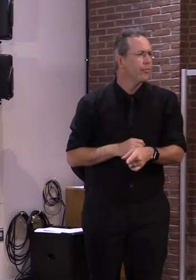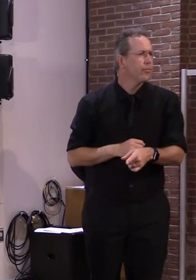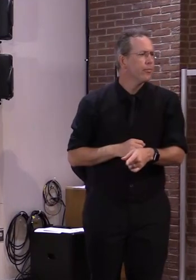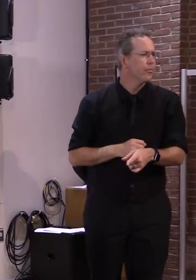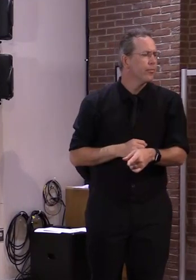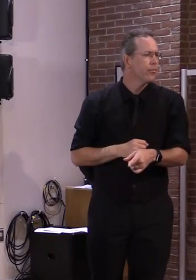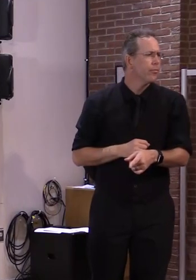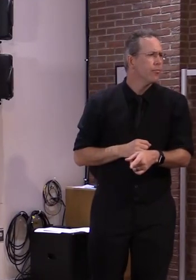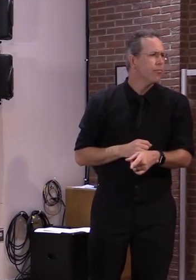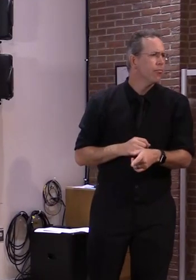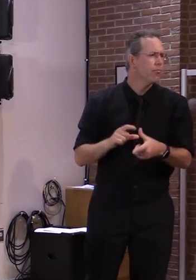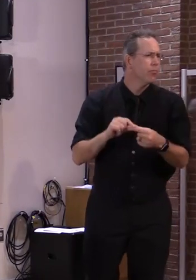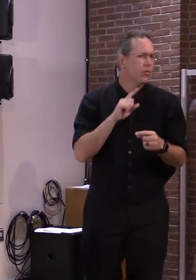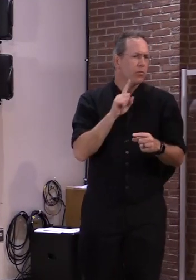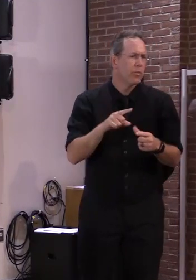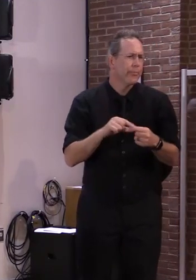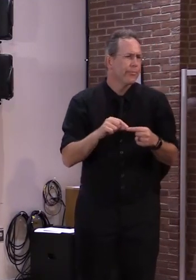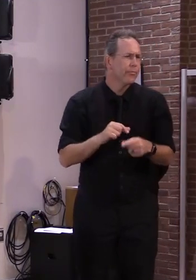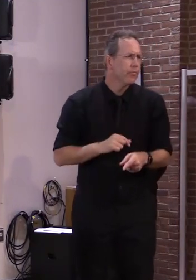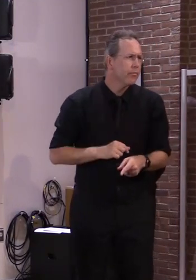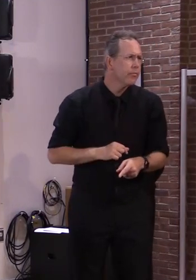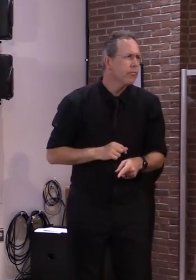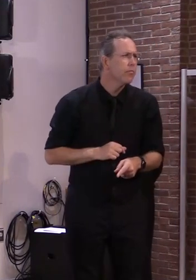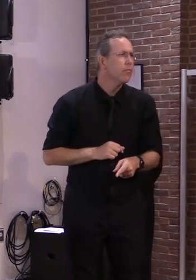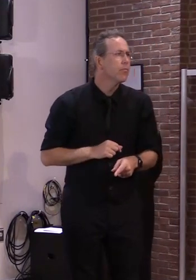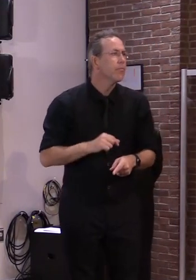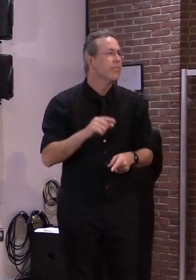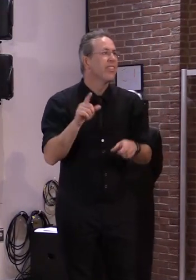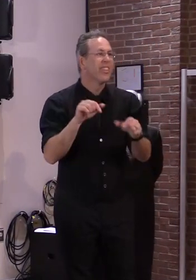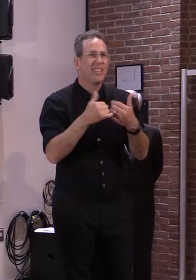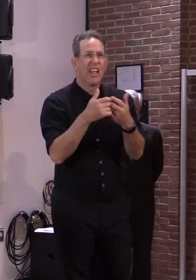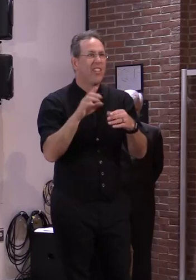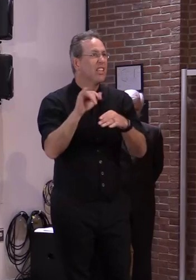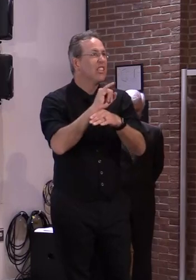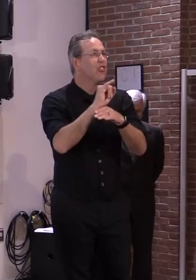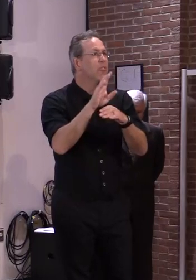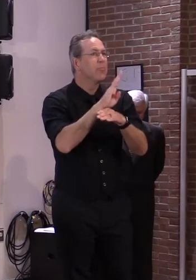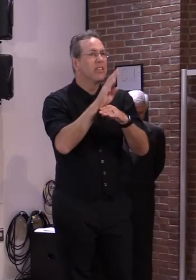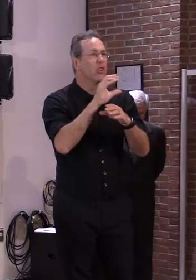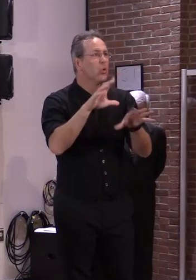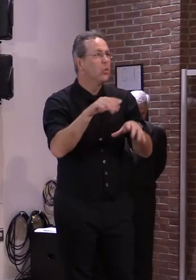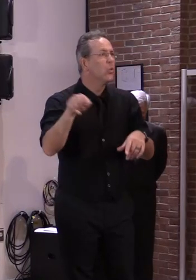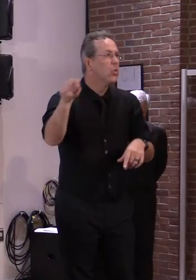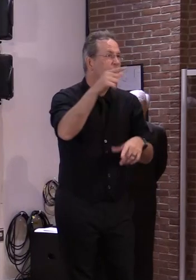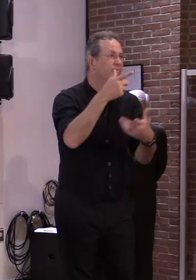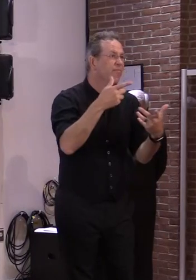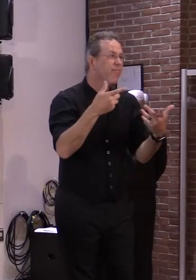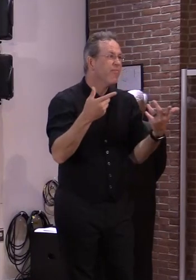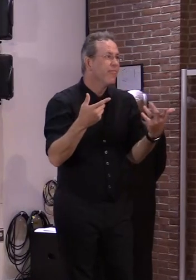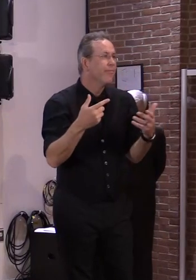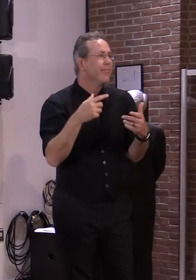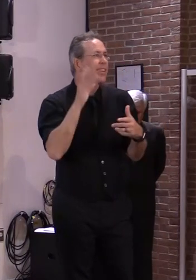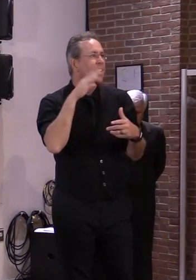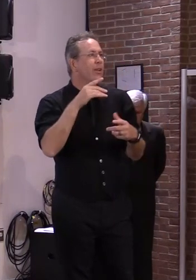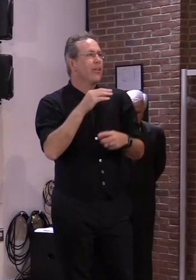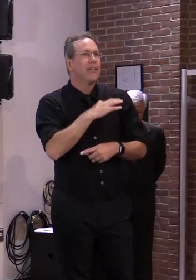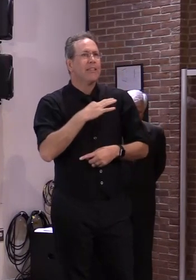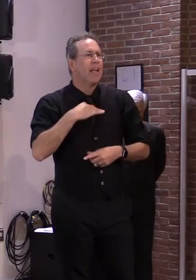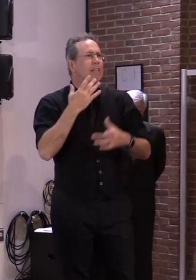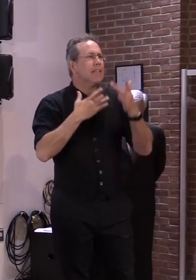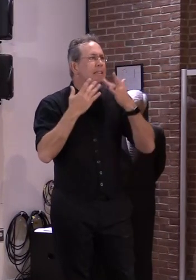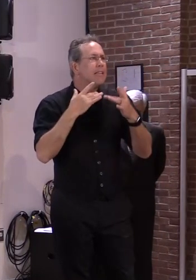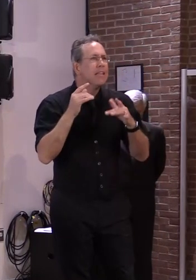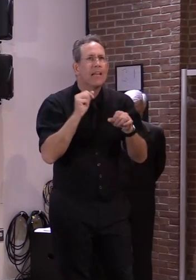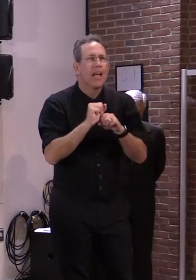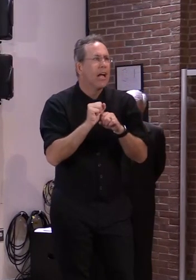how the hospitality industry is doing. We're definitely hearing, of course, that they can't find staff, and that's actually suppressing their economic activity.